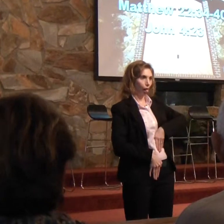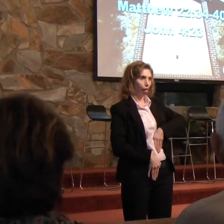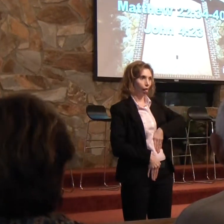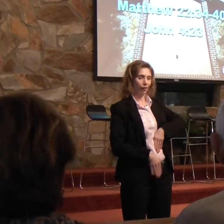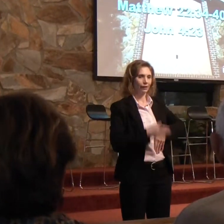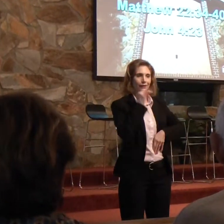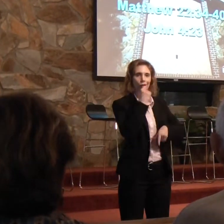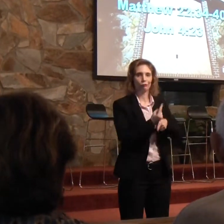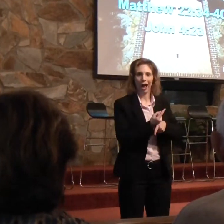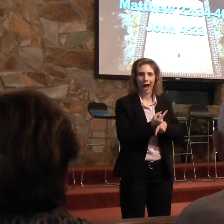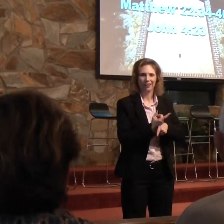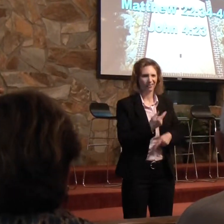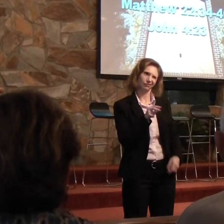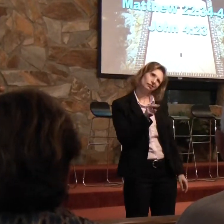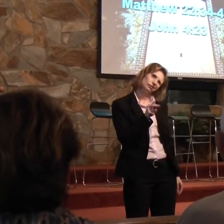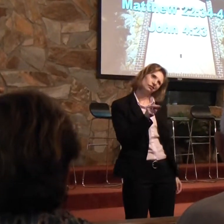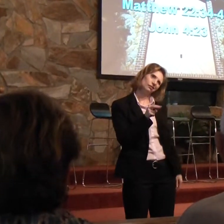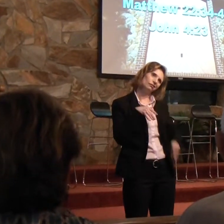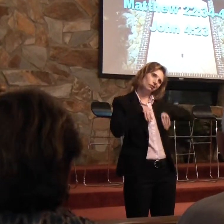up, everything gets